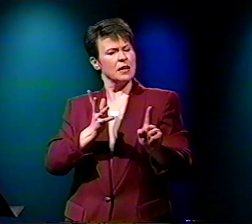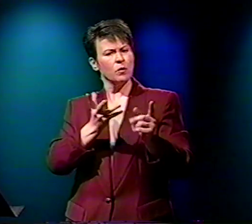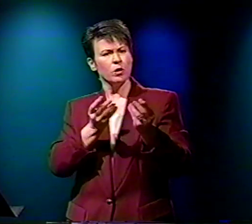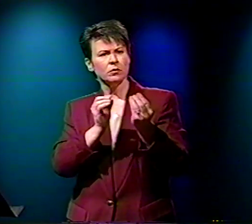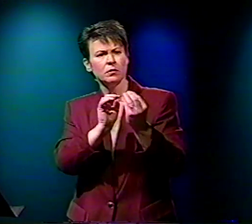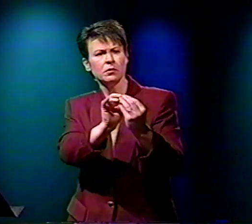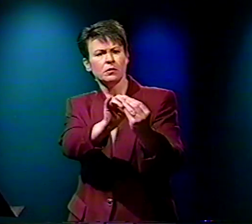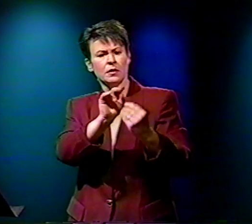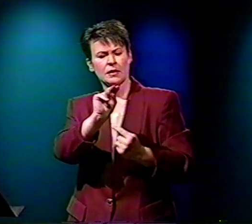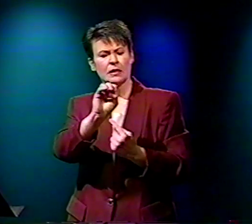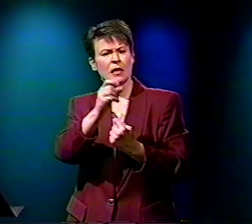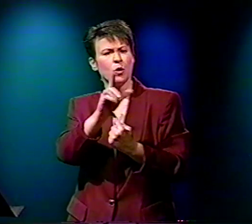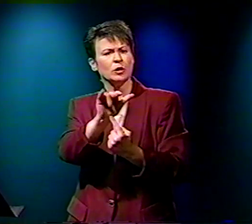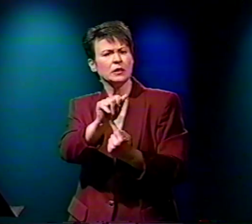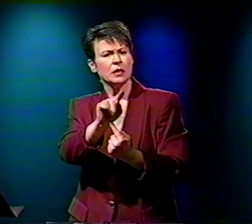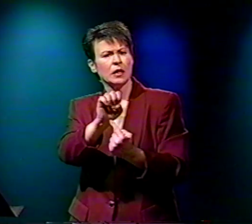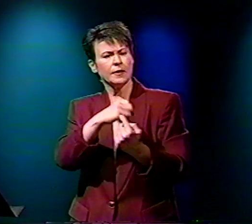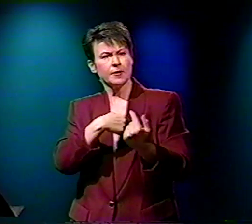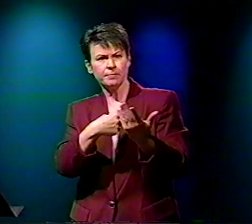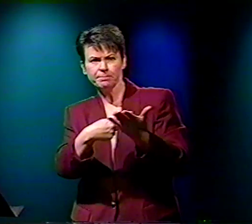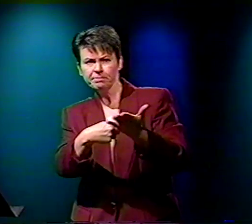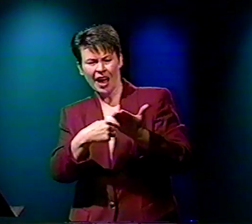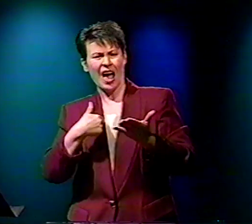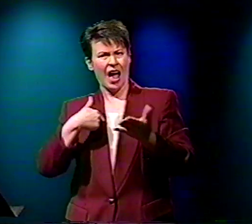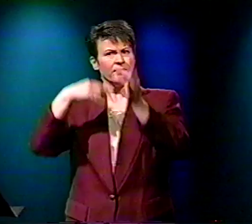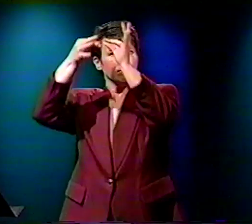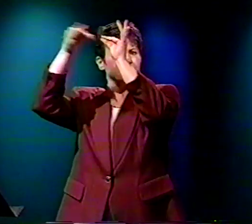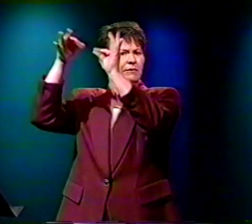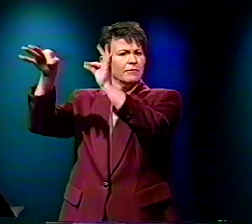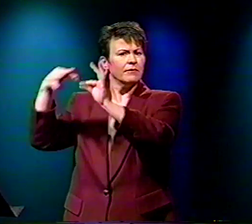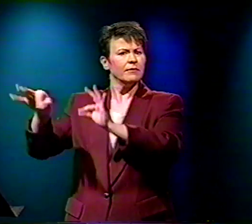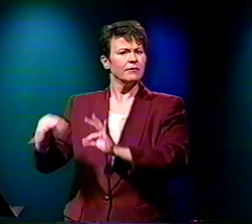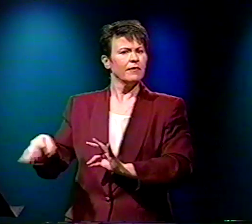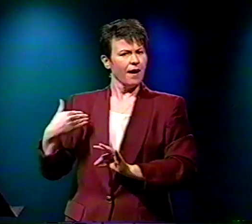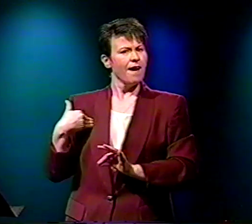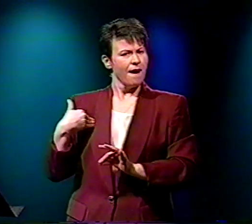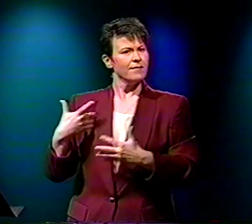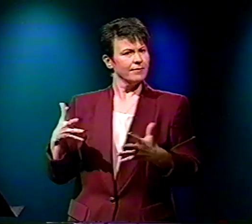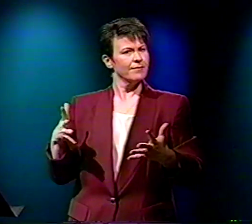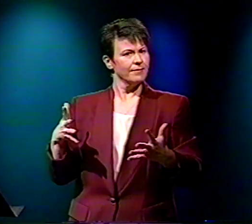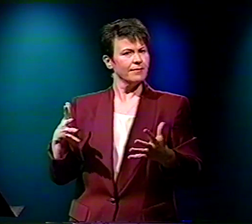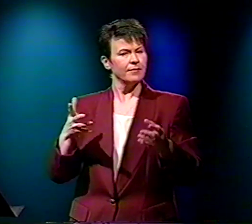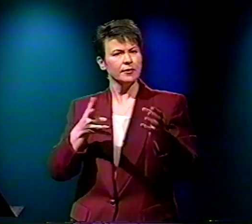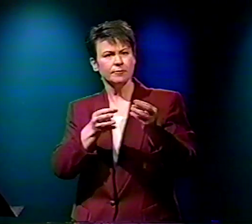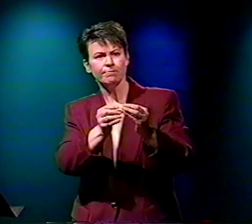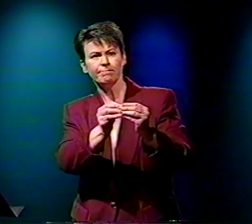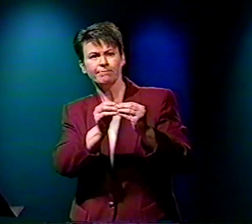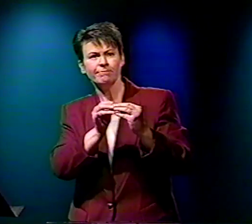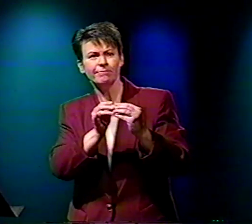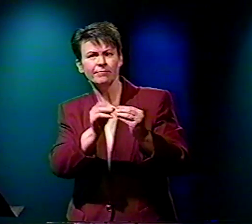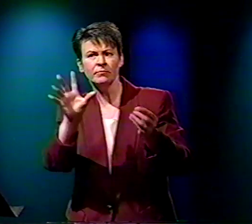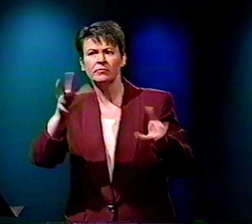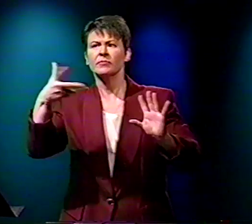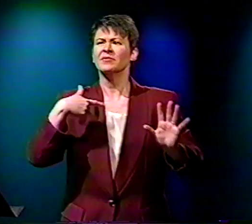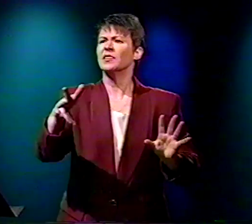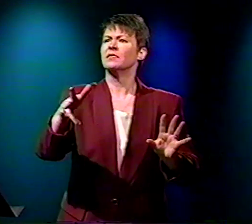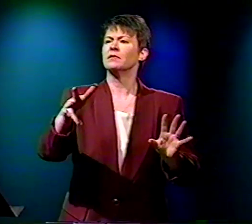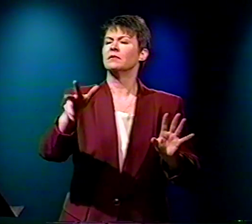change his mind, but I thought it was fine that we could negotiate the situation. I had my own mental game plan. I already had my own text. And